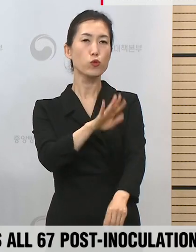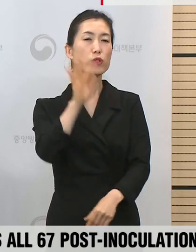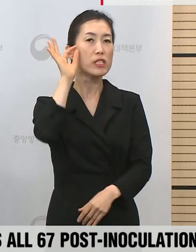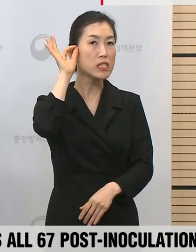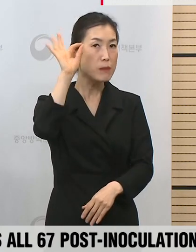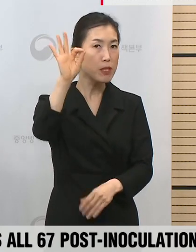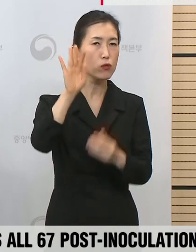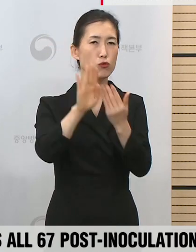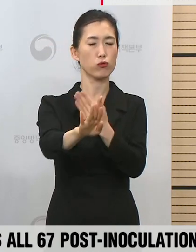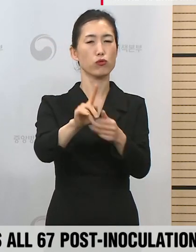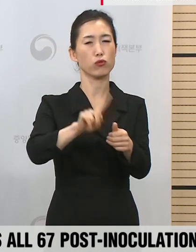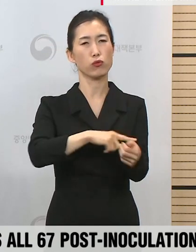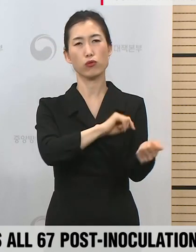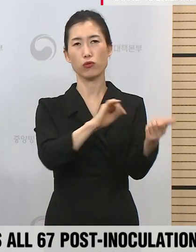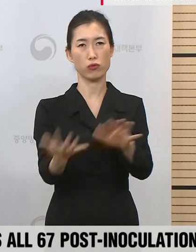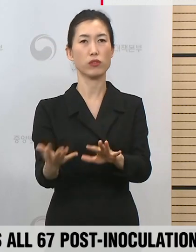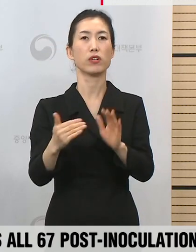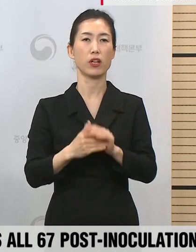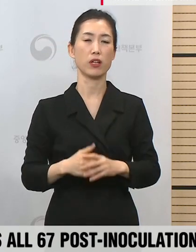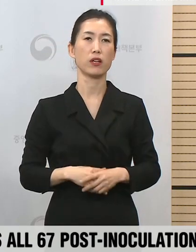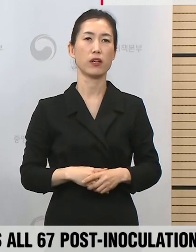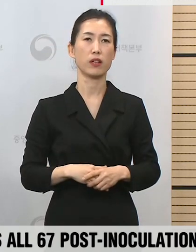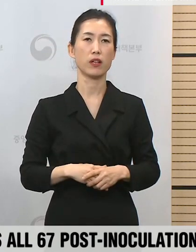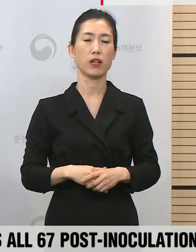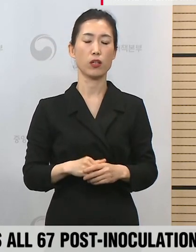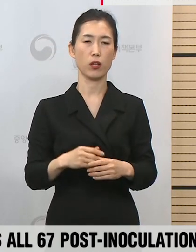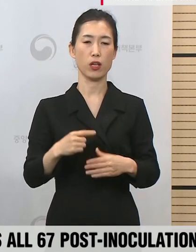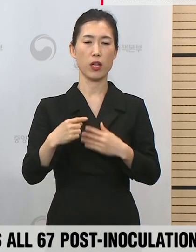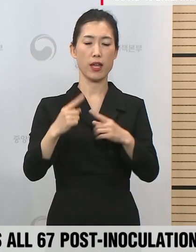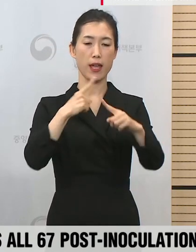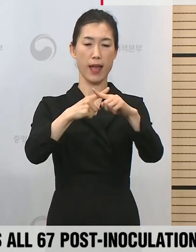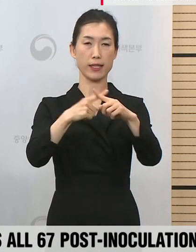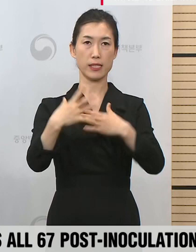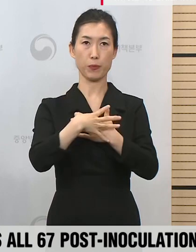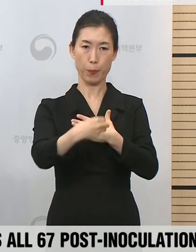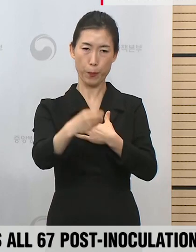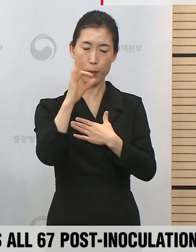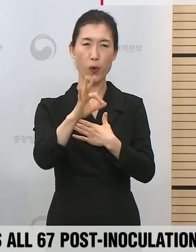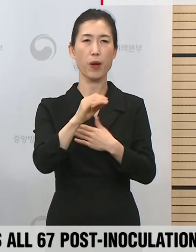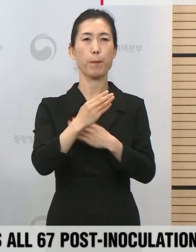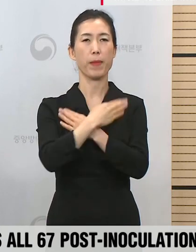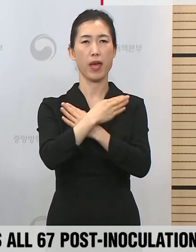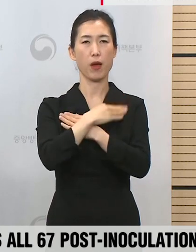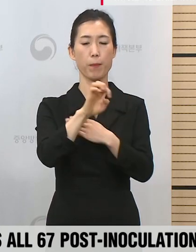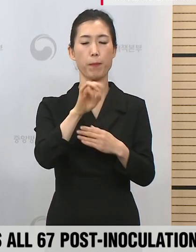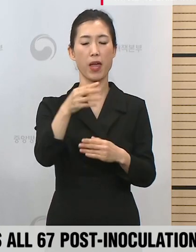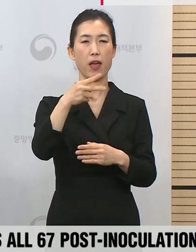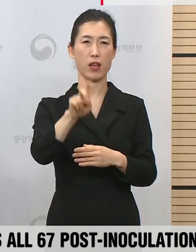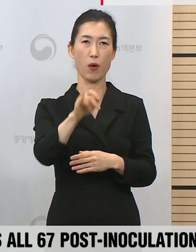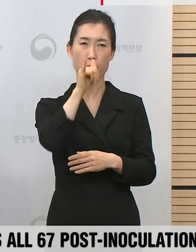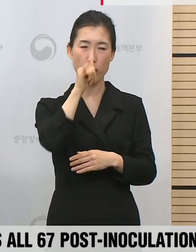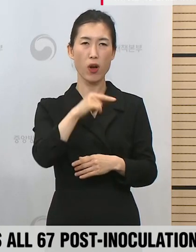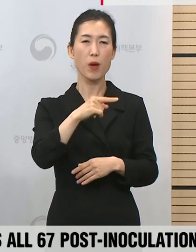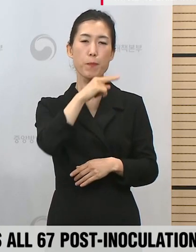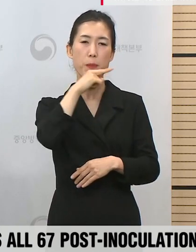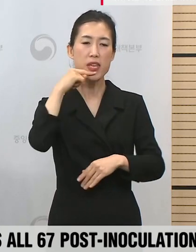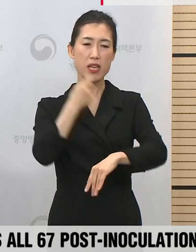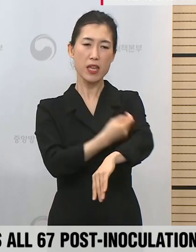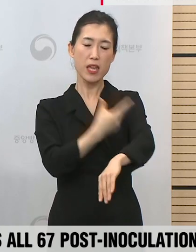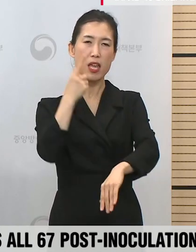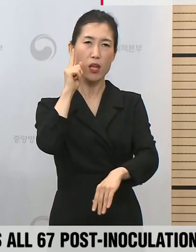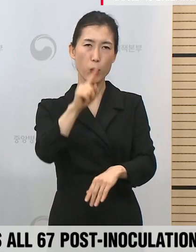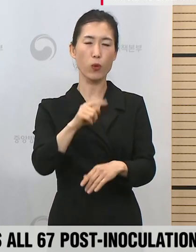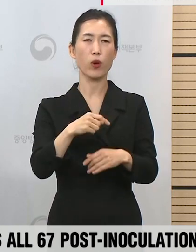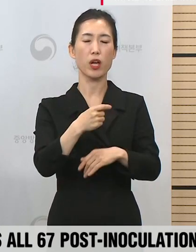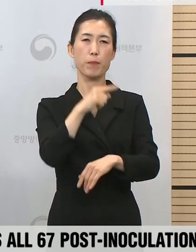lung symptoms, and also passed away after 10 days of inoculation. inoculation. And after